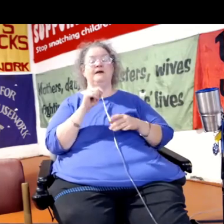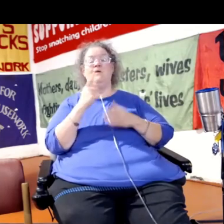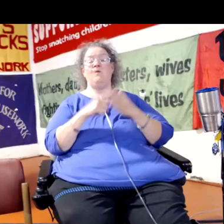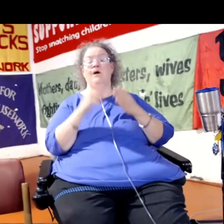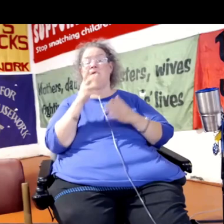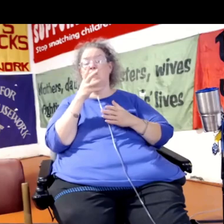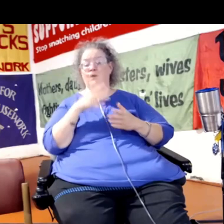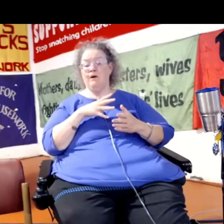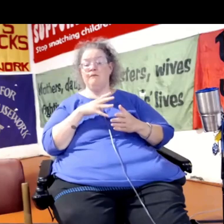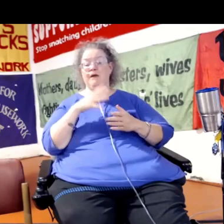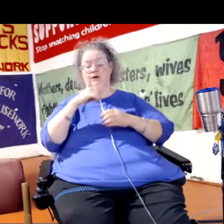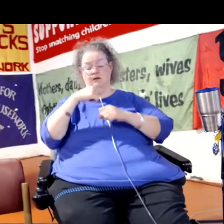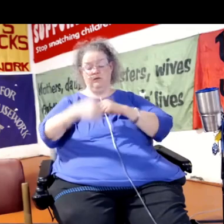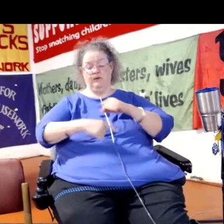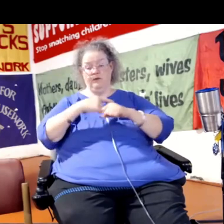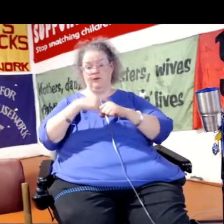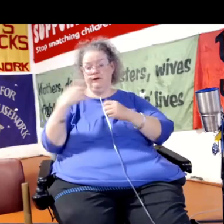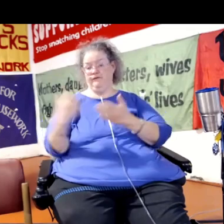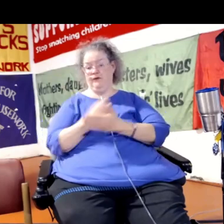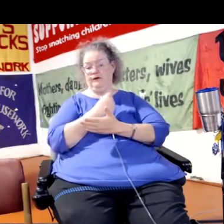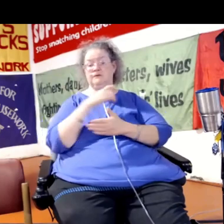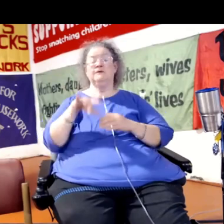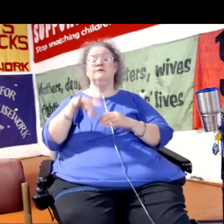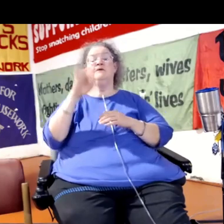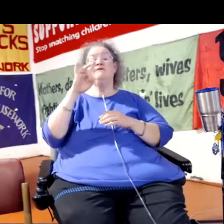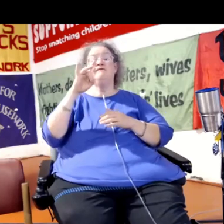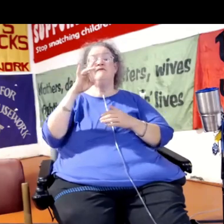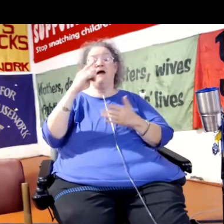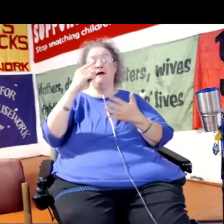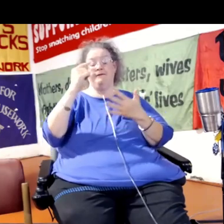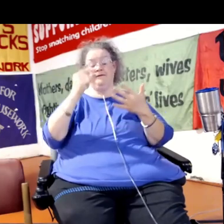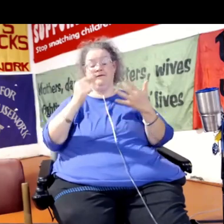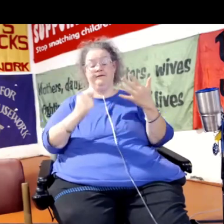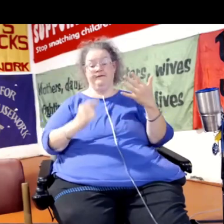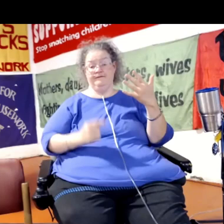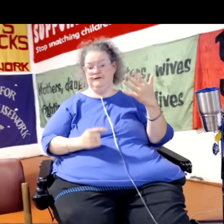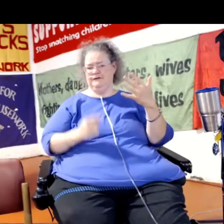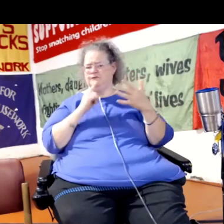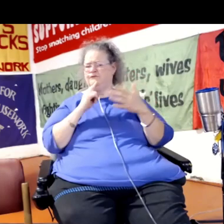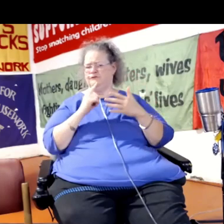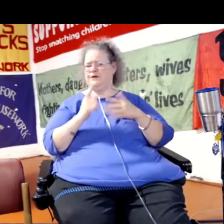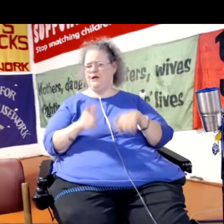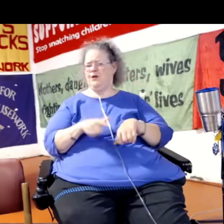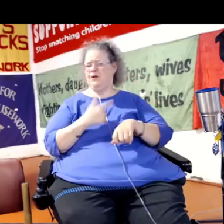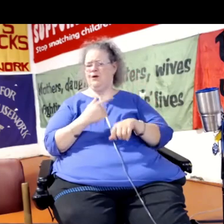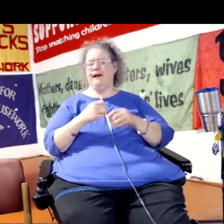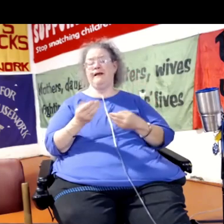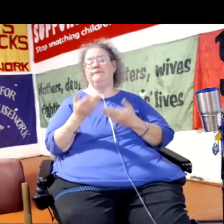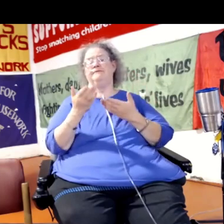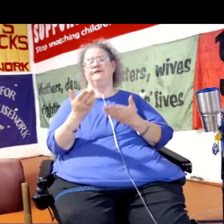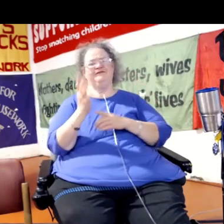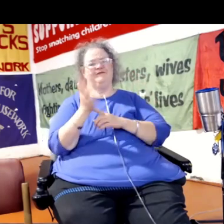world. And in fact, we found the list is quite long, and I can only present a few things here in